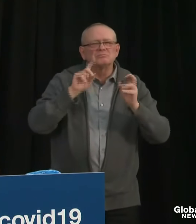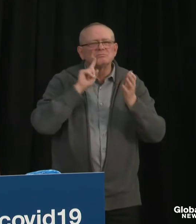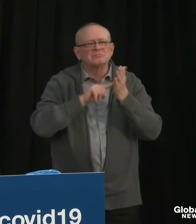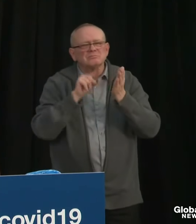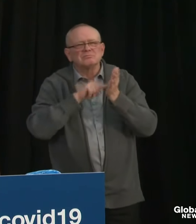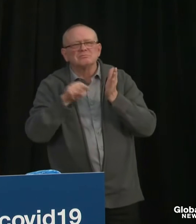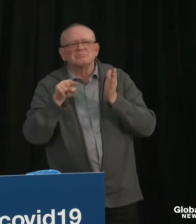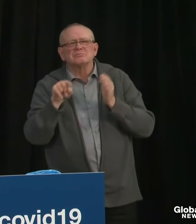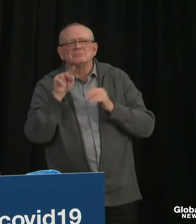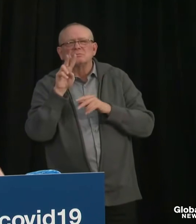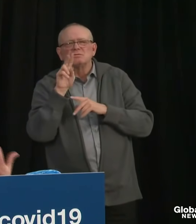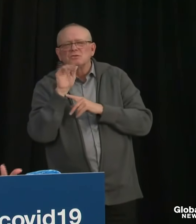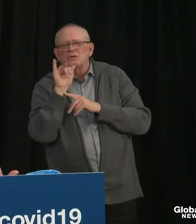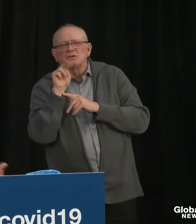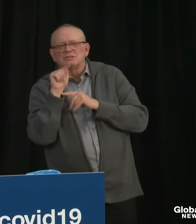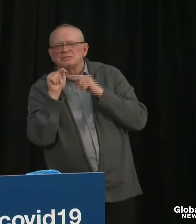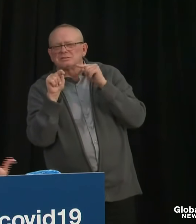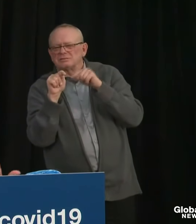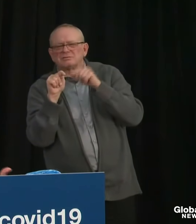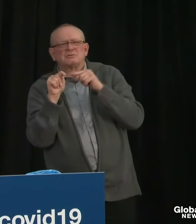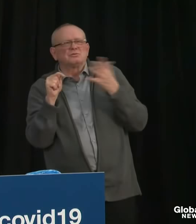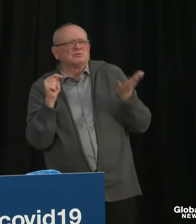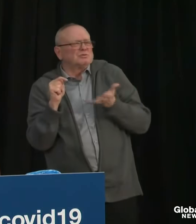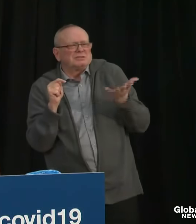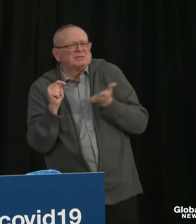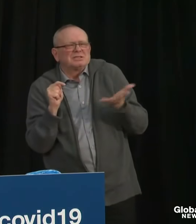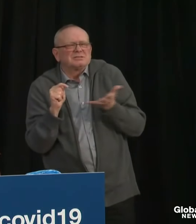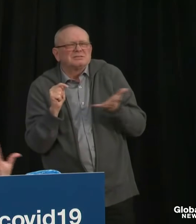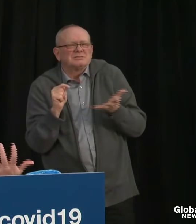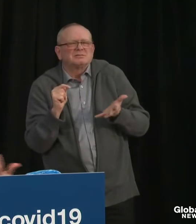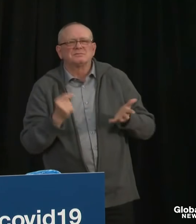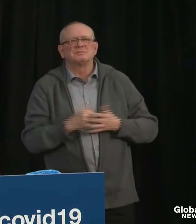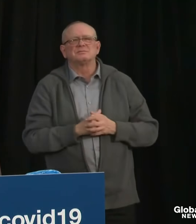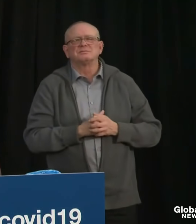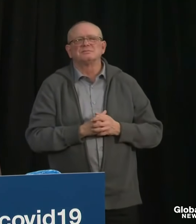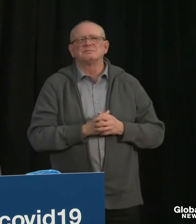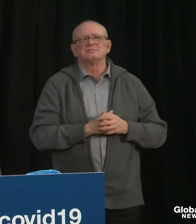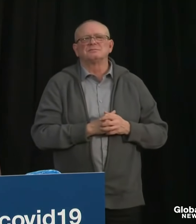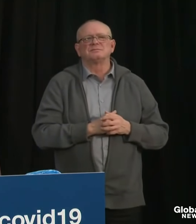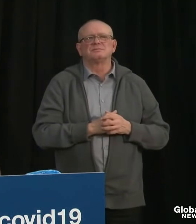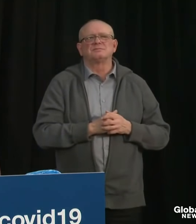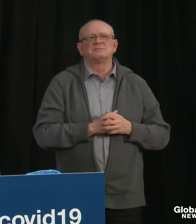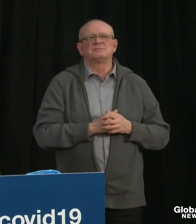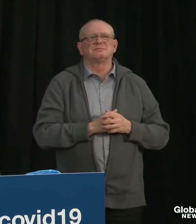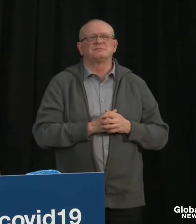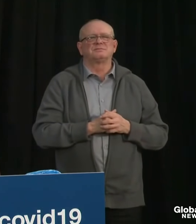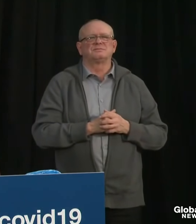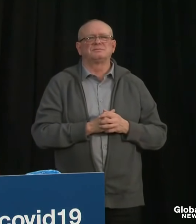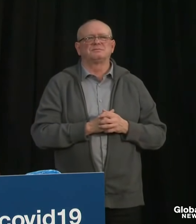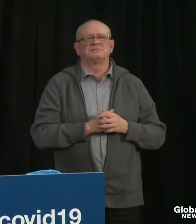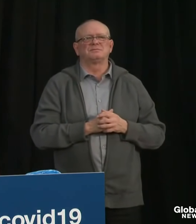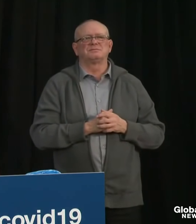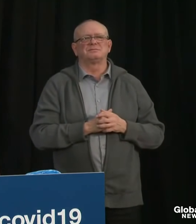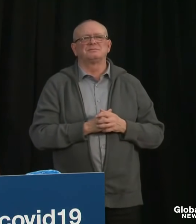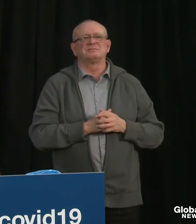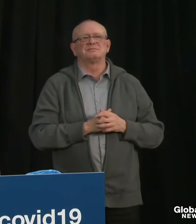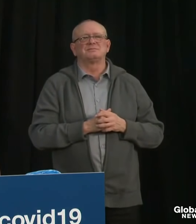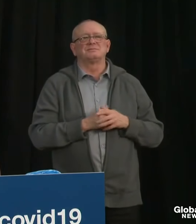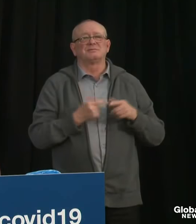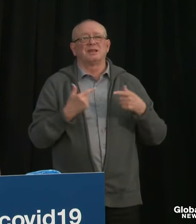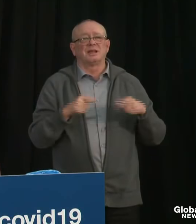questions were coming up about transmissibility and severity. Over time, it turned out in that particular case